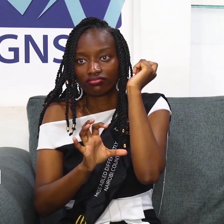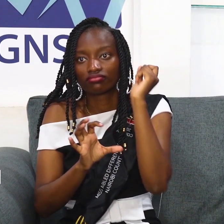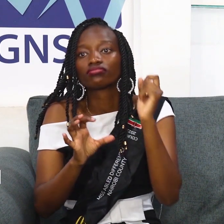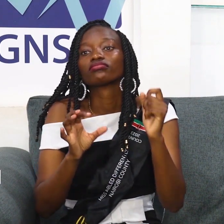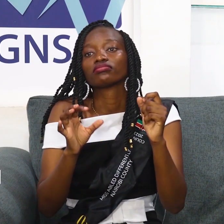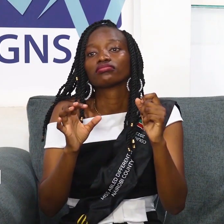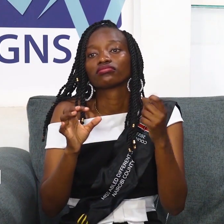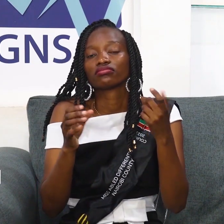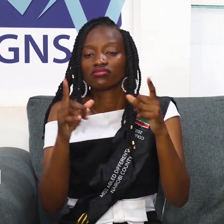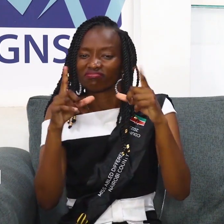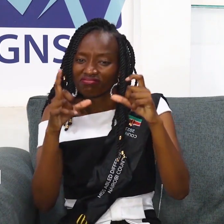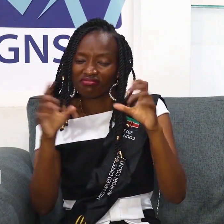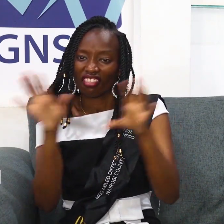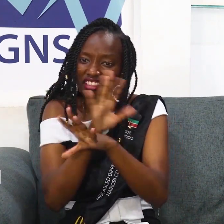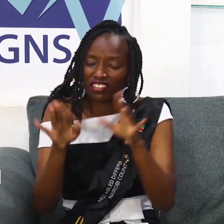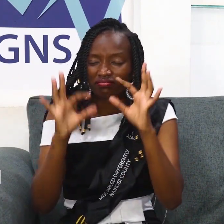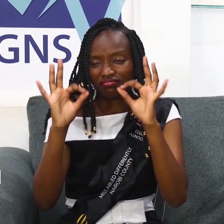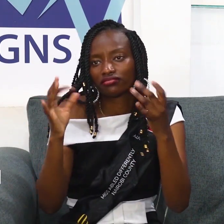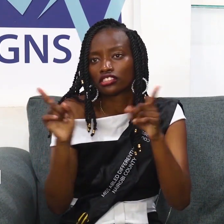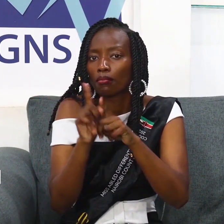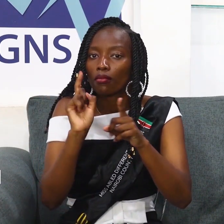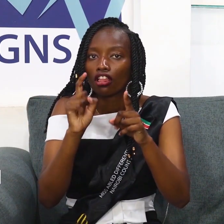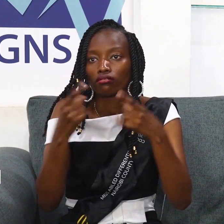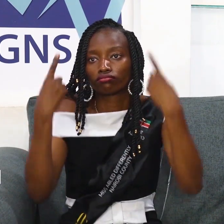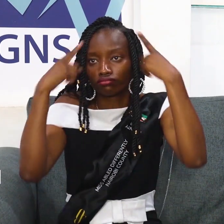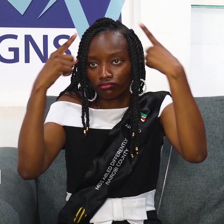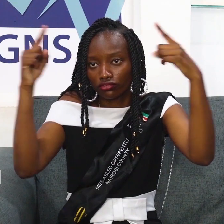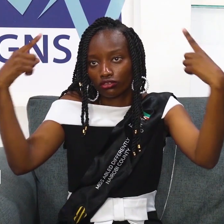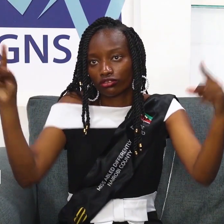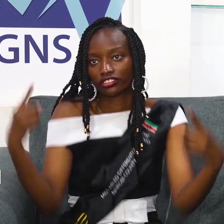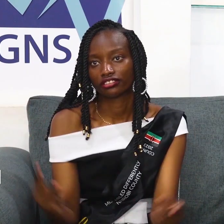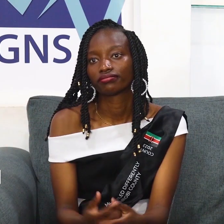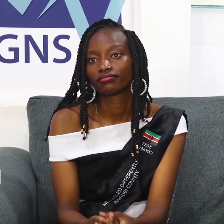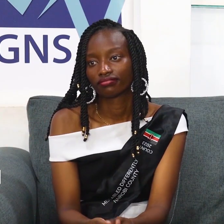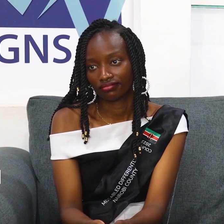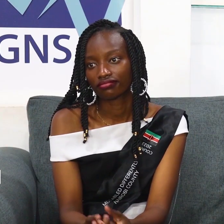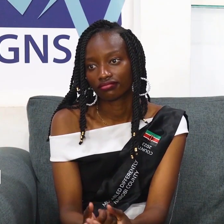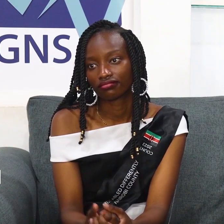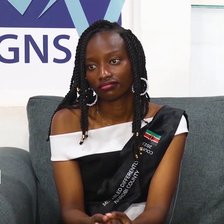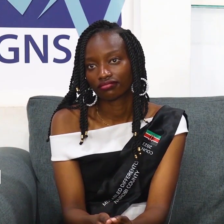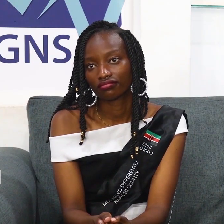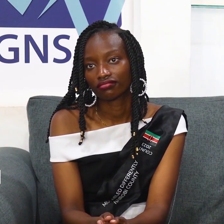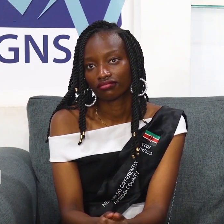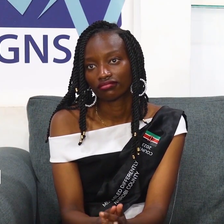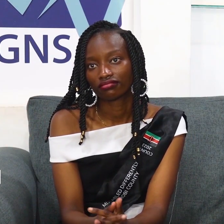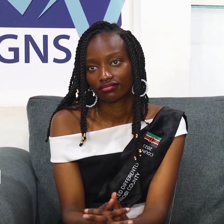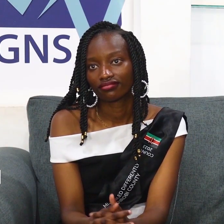when it comes to videos and photos and everything, I really try to have the best that actually shows